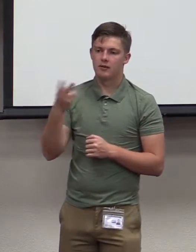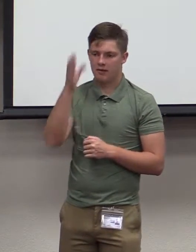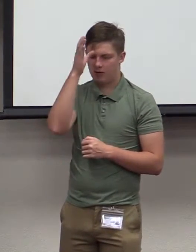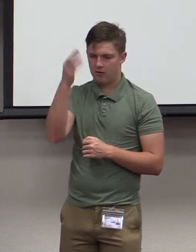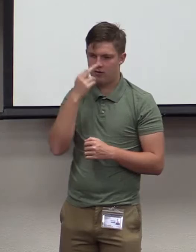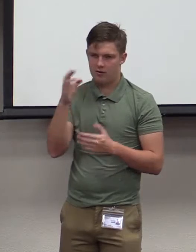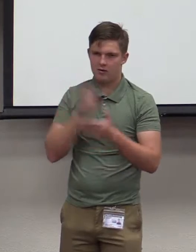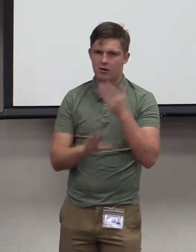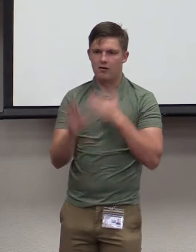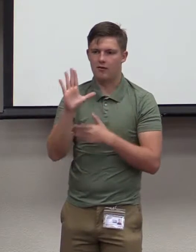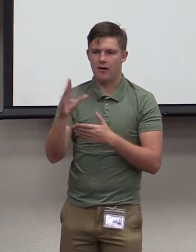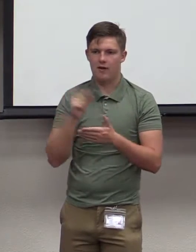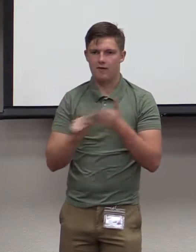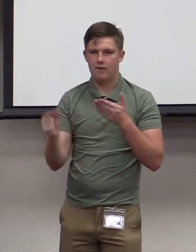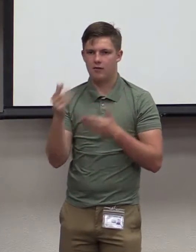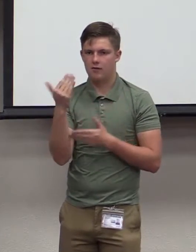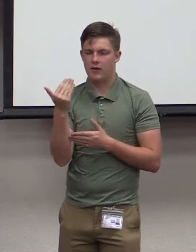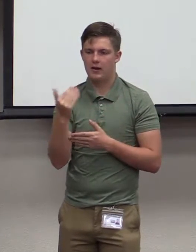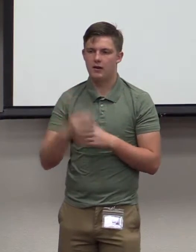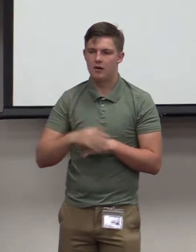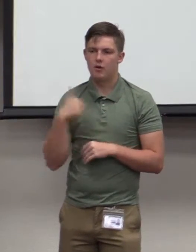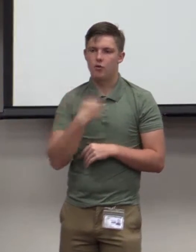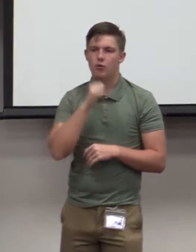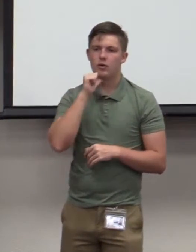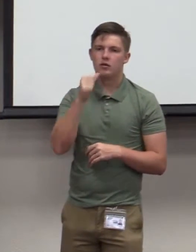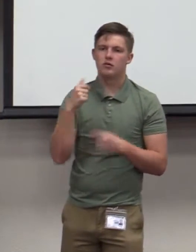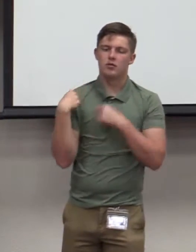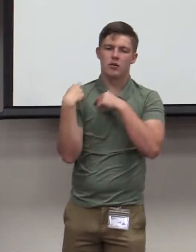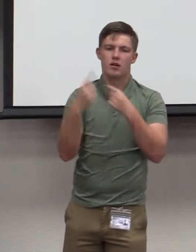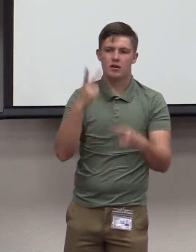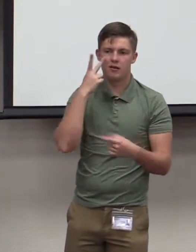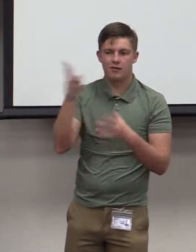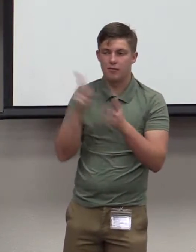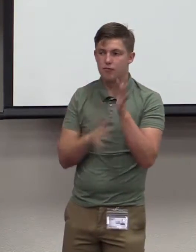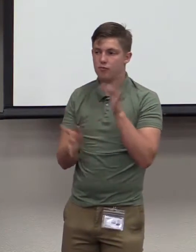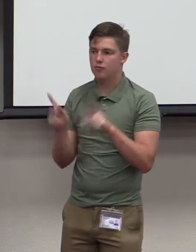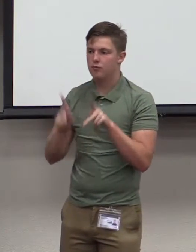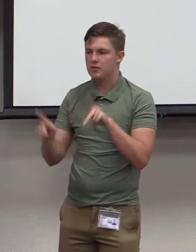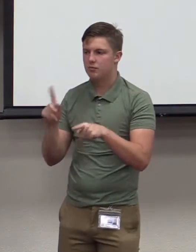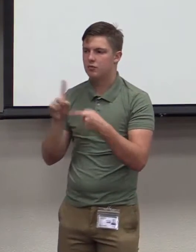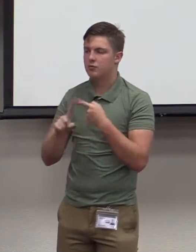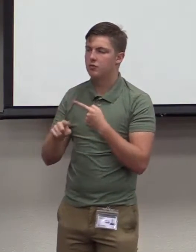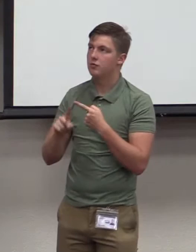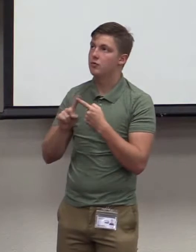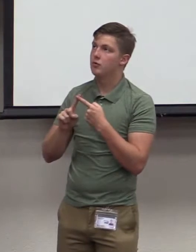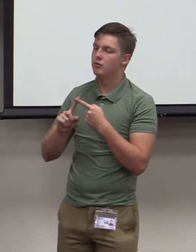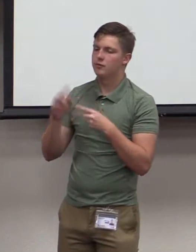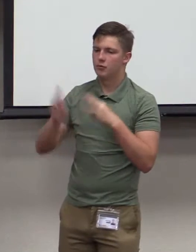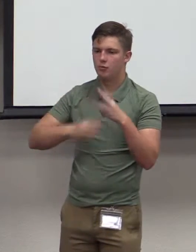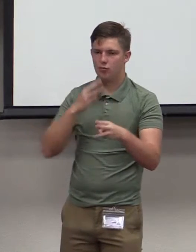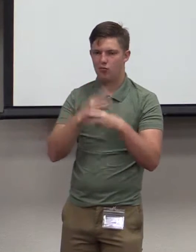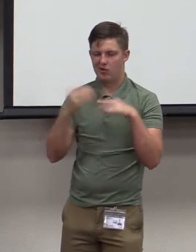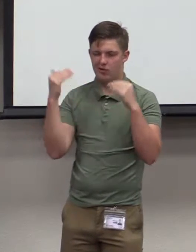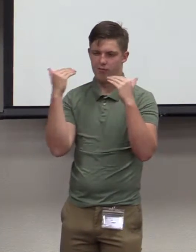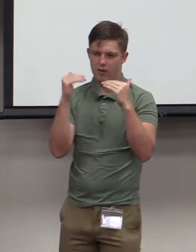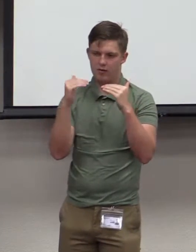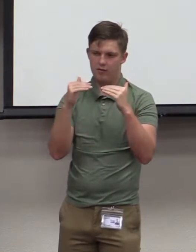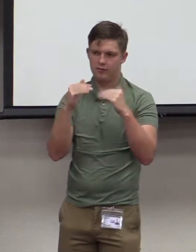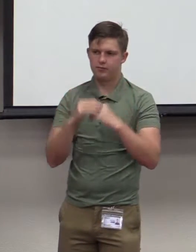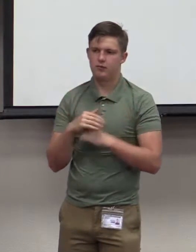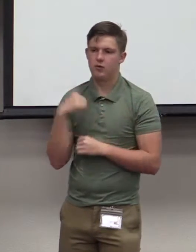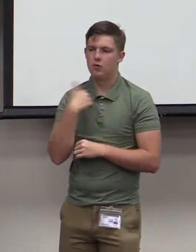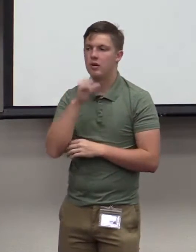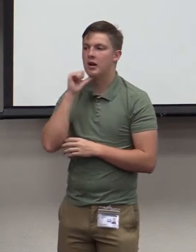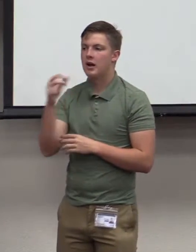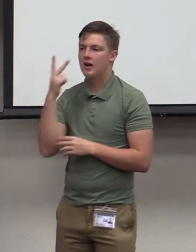verse 16, it says, "From now on we no longer see people according to worldly measures. We don't see